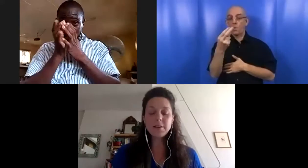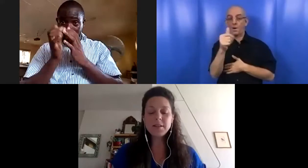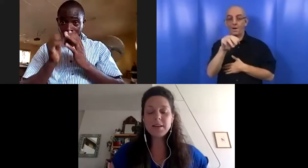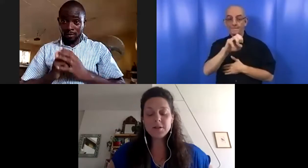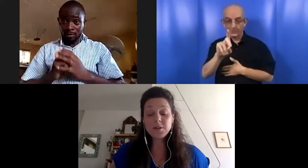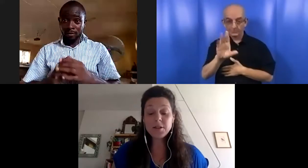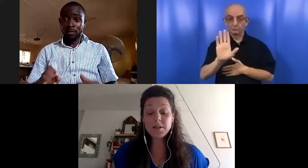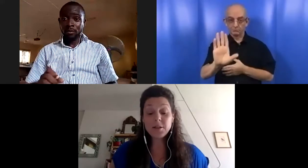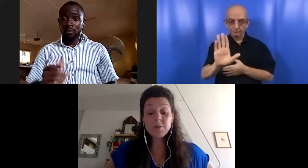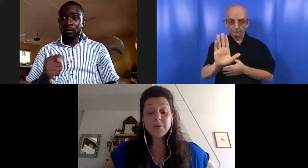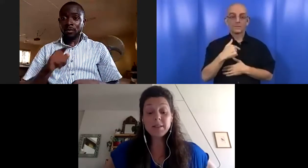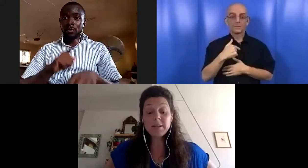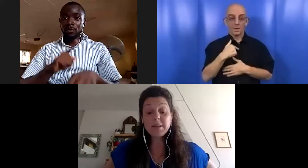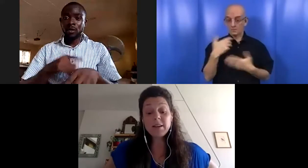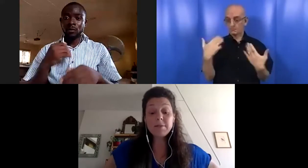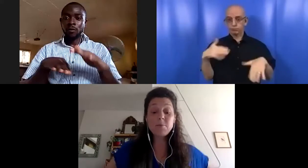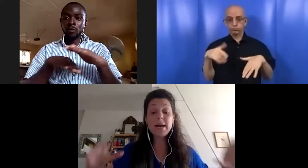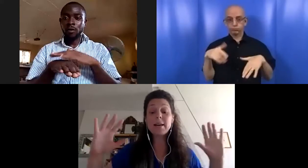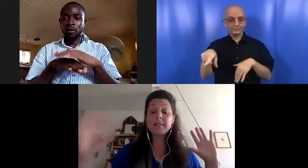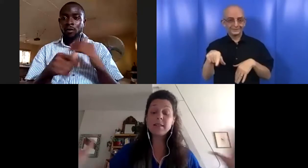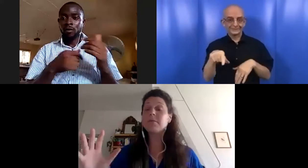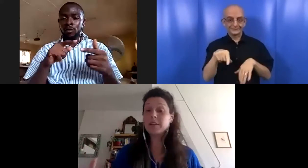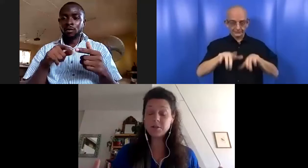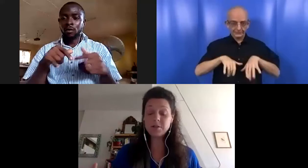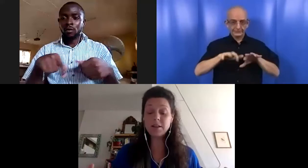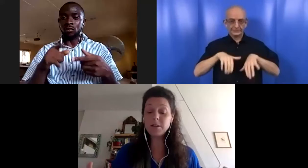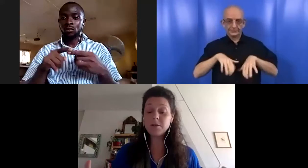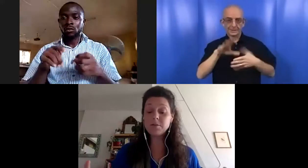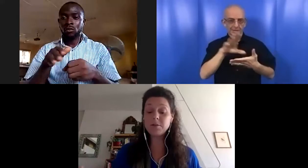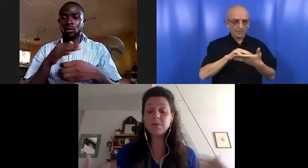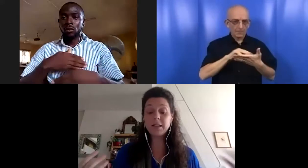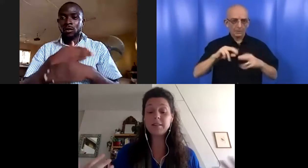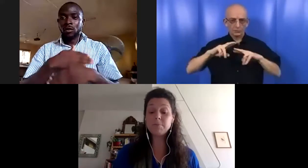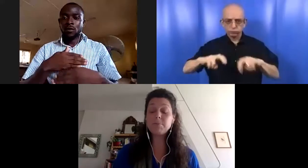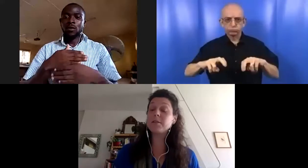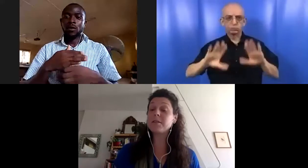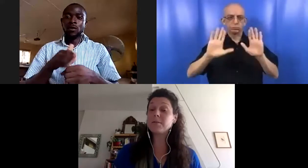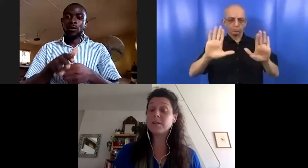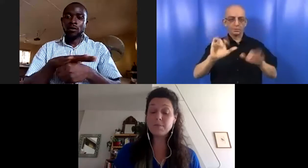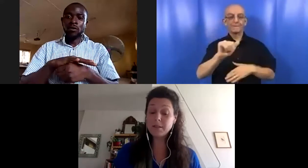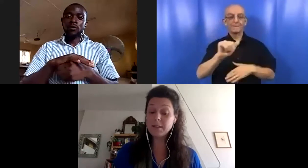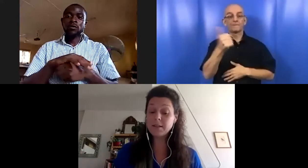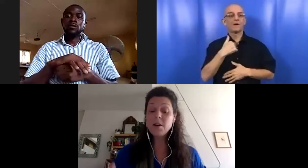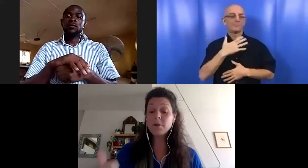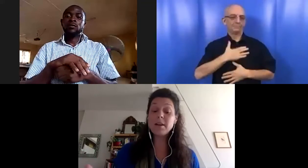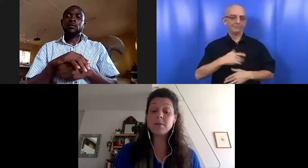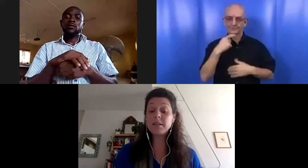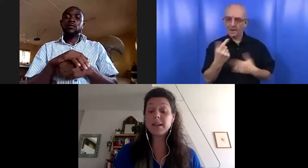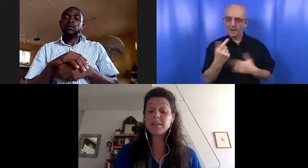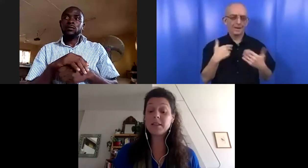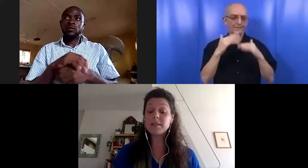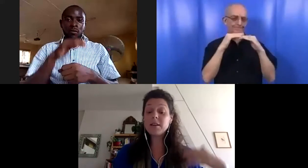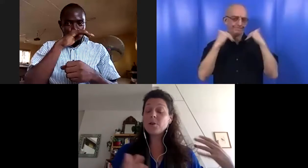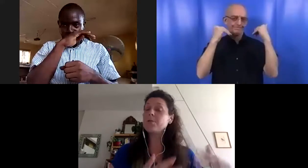to healthcare during COVID, we had a set of sections that we used to assess how persons with disabilities were able